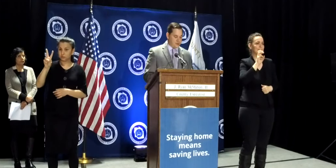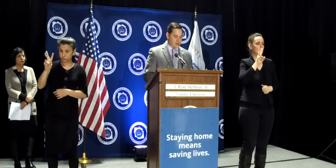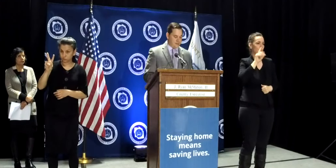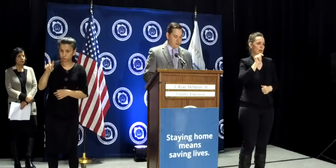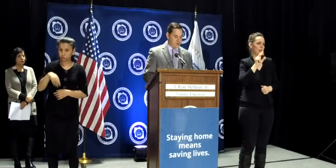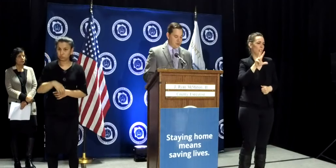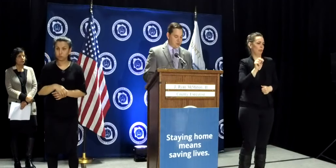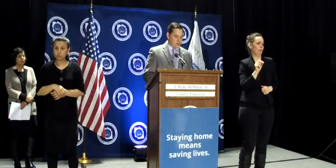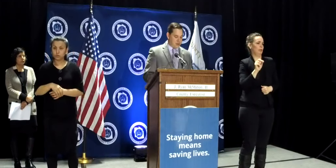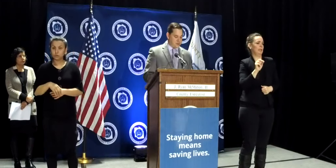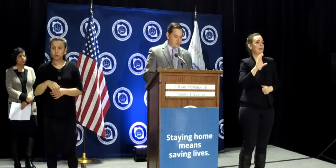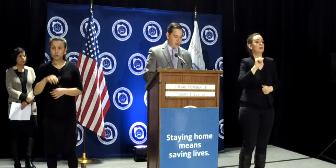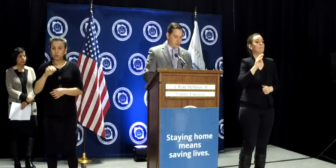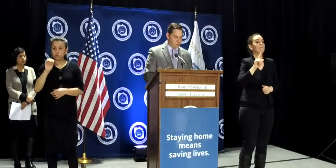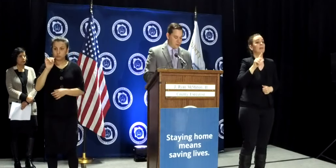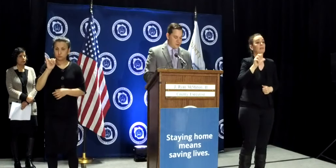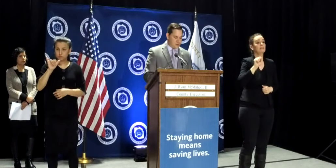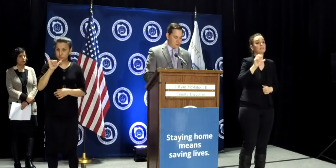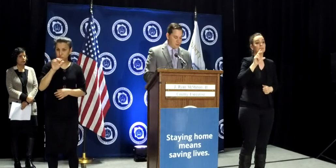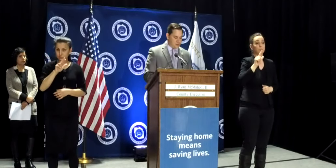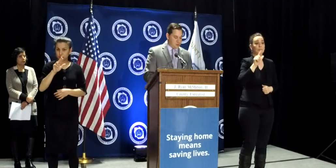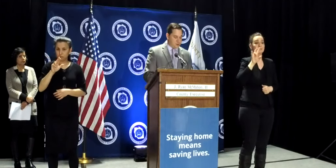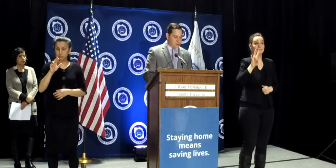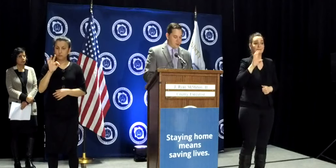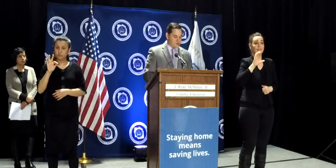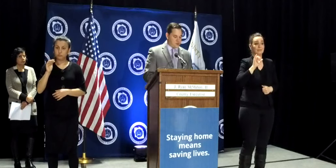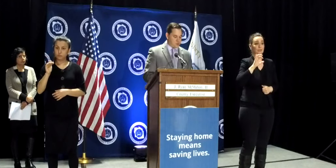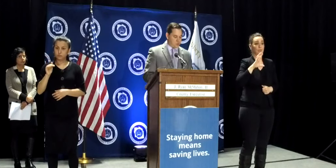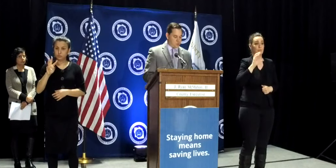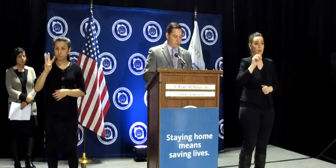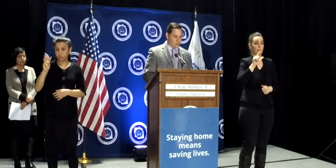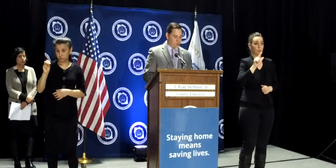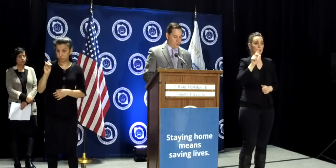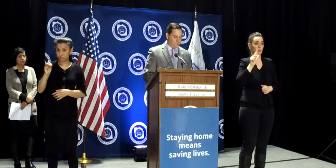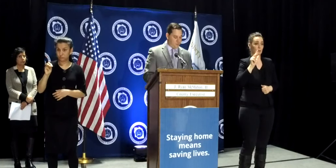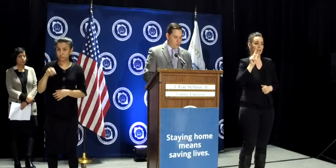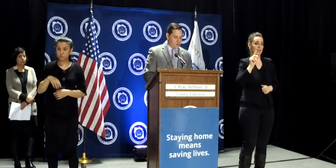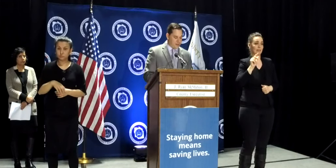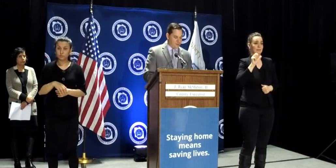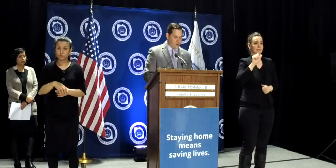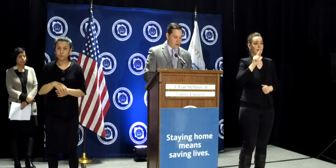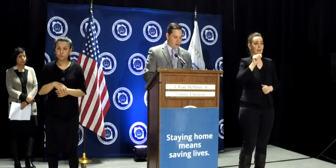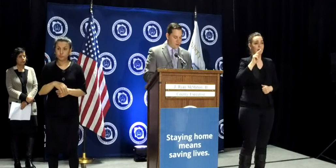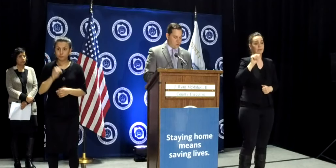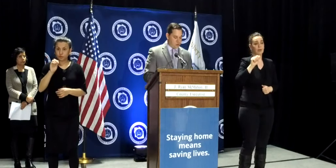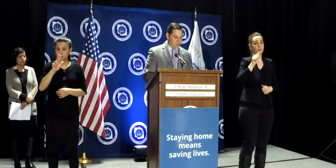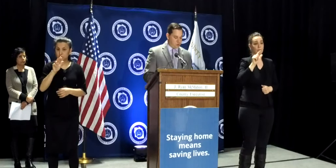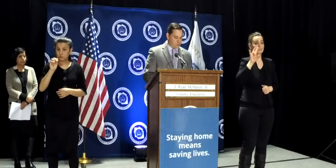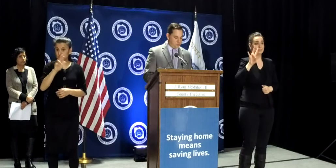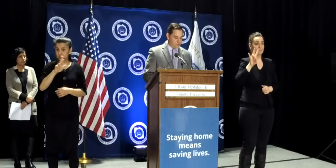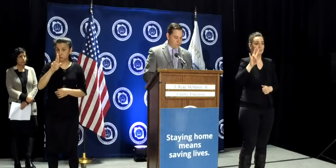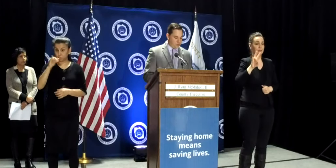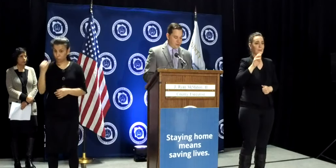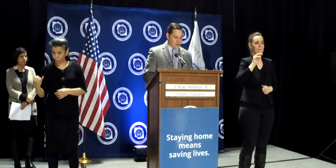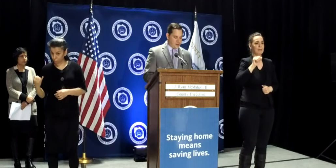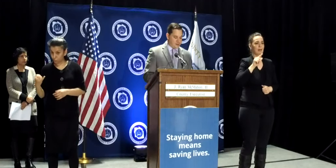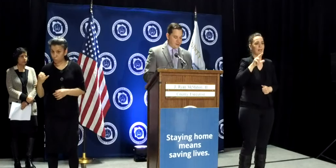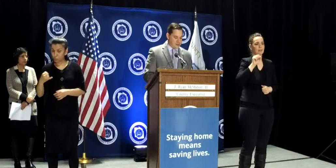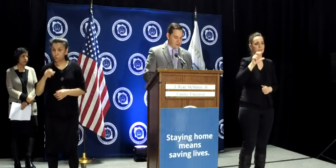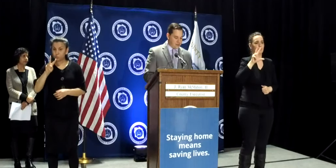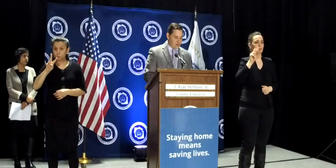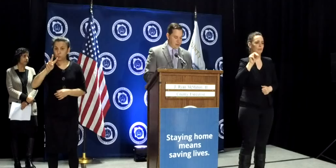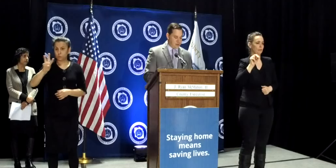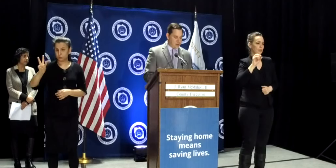Camillus 27, Town of Salina 27, Town of Cicero 23, Town of Onondaga 22, Town of